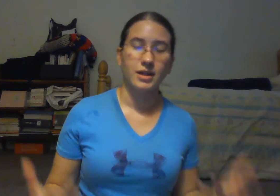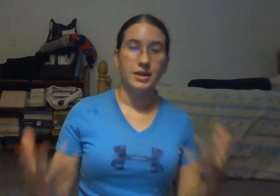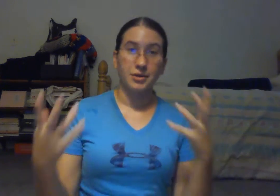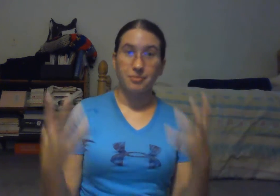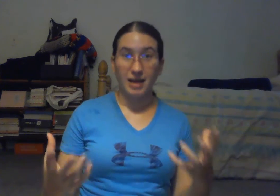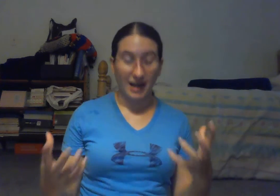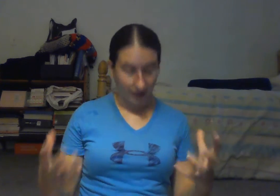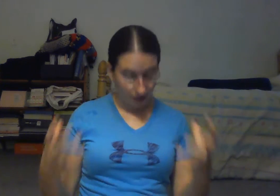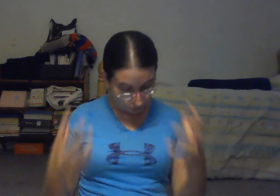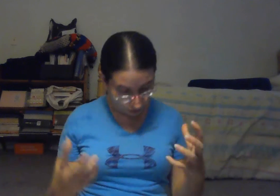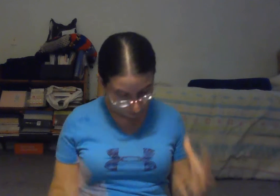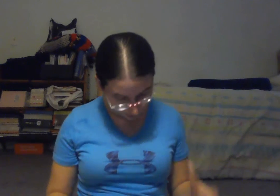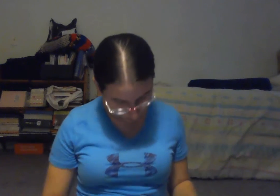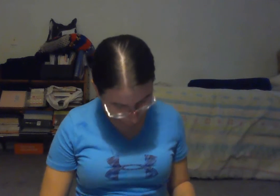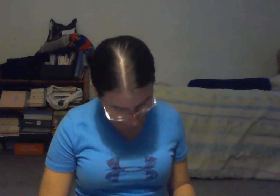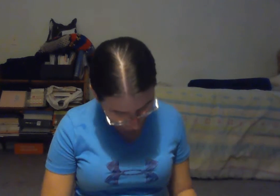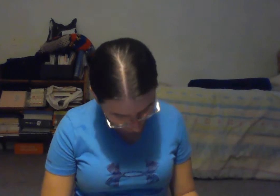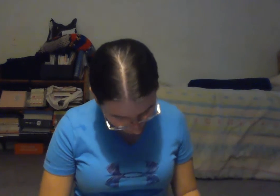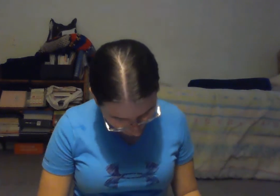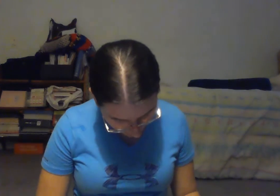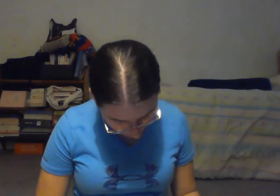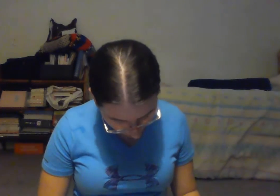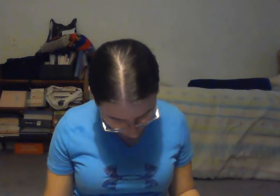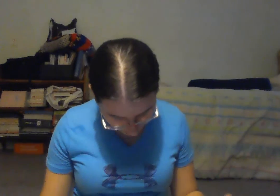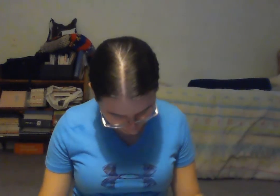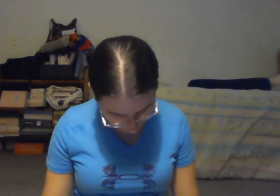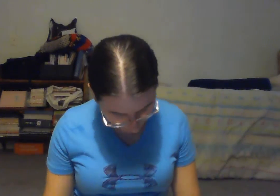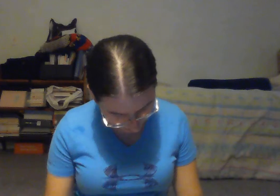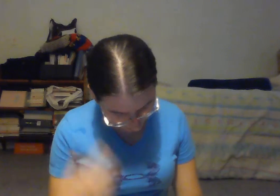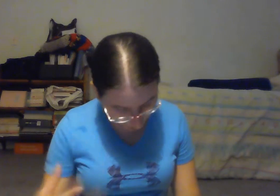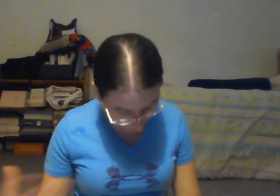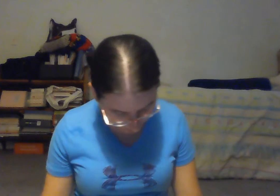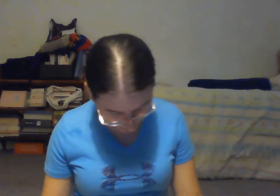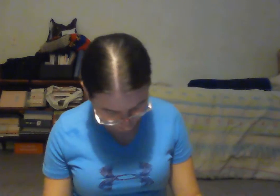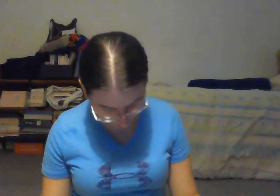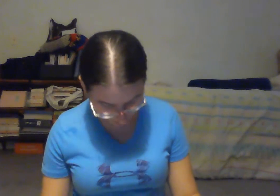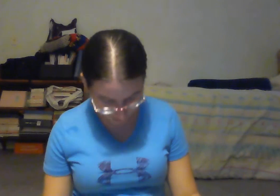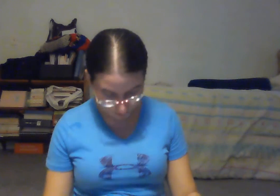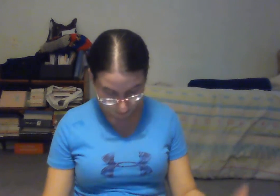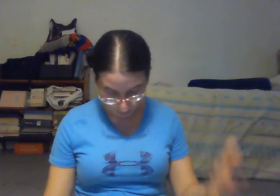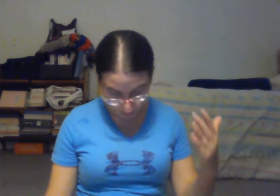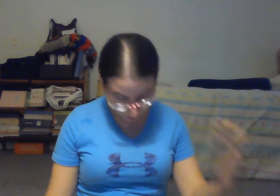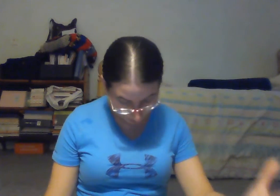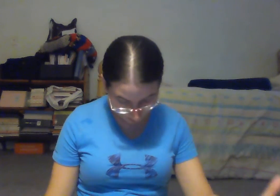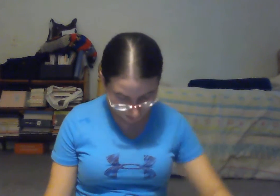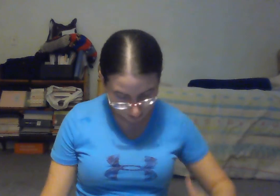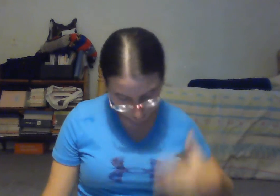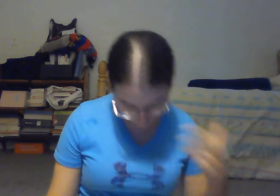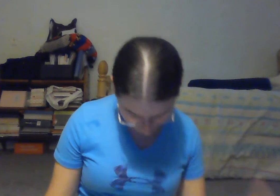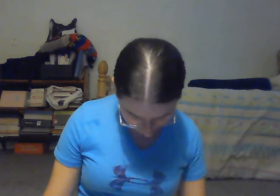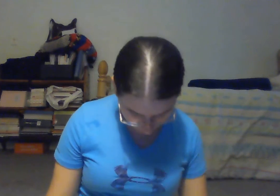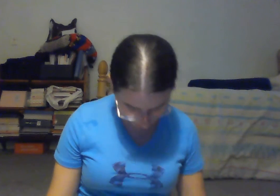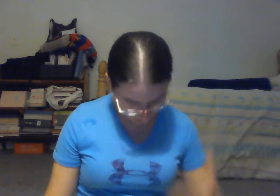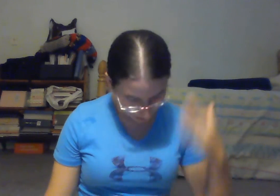Right, and you're mad, and you show it in your face. Some common imperatives are stop it, pay attention,